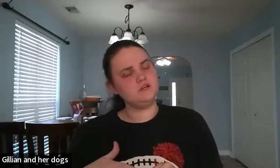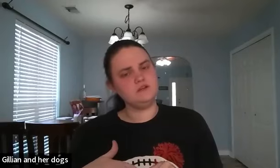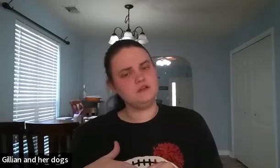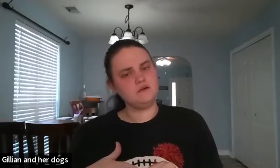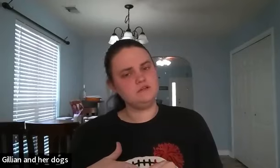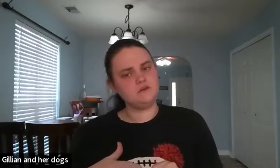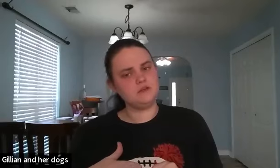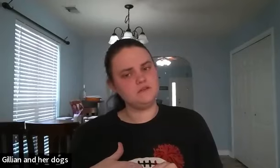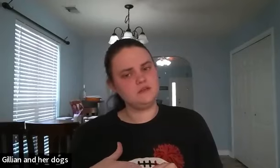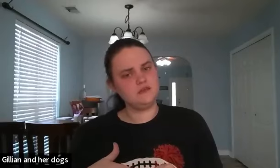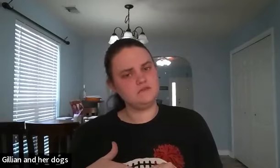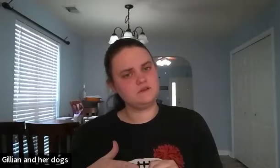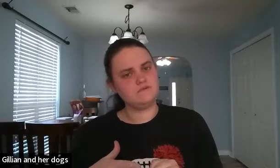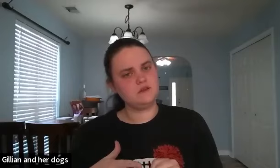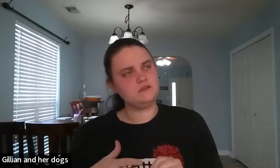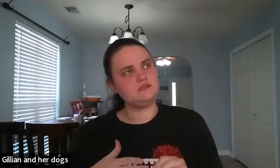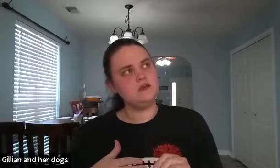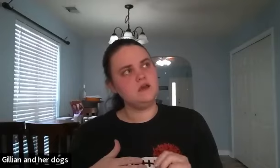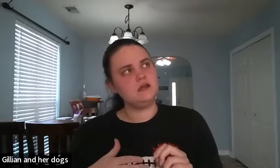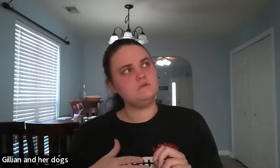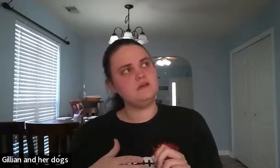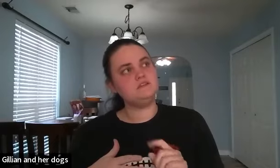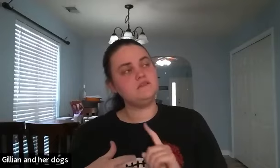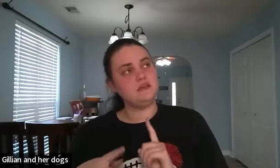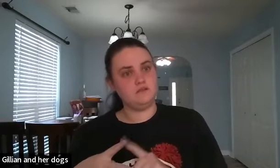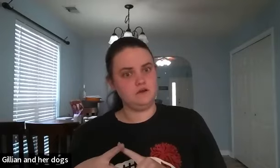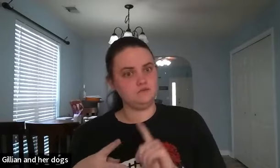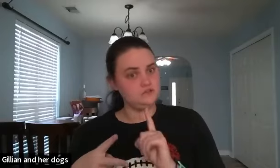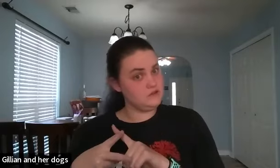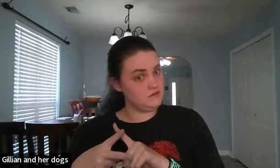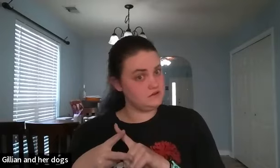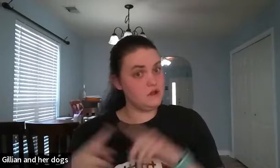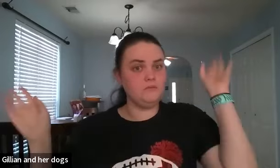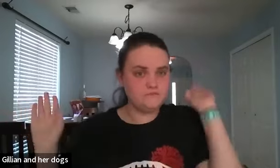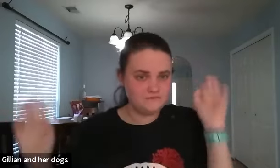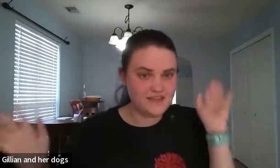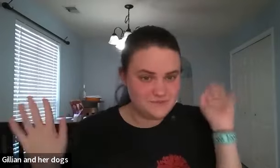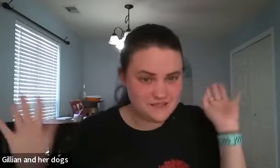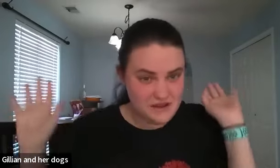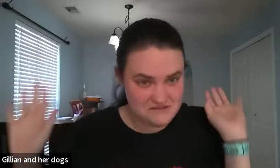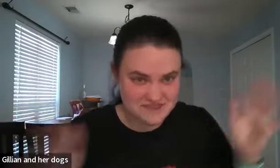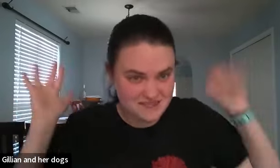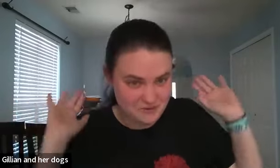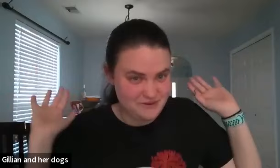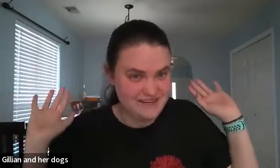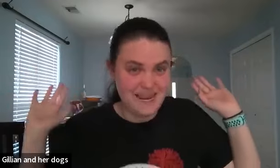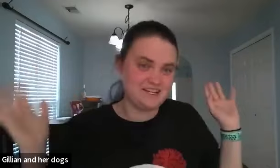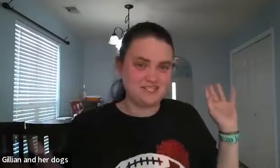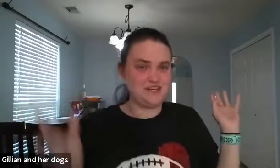Trying to think. I always draw a blank at the end for the families. I know we haven't done the in-laws. We'll do in-laws. Oh. Husbands and wives, that's where we need to actually start